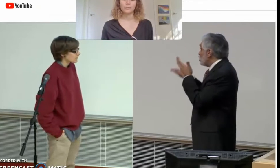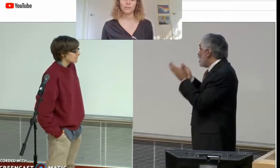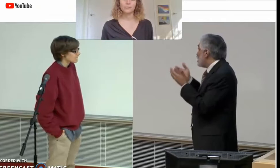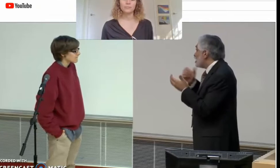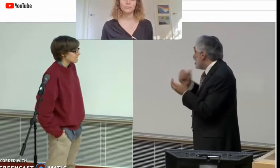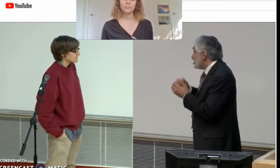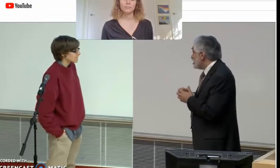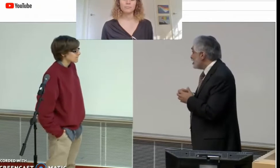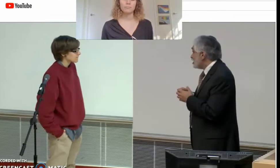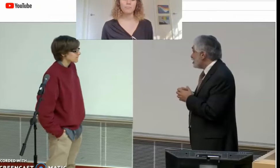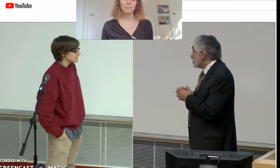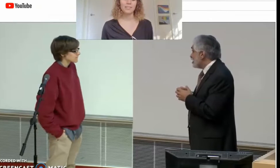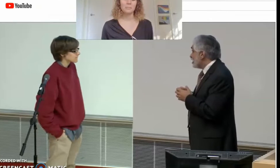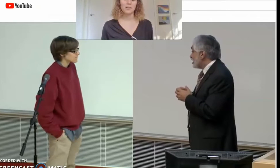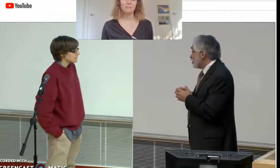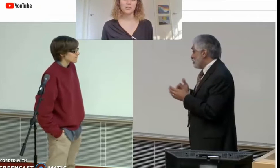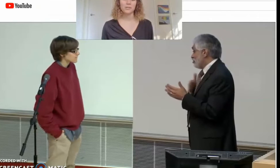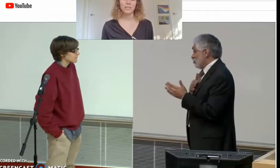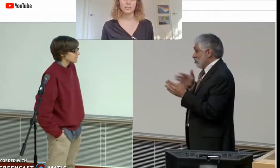with you. Maybe they can better fit your needs.